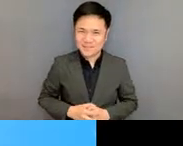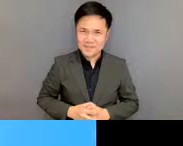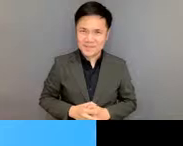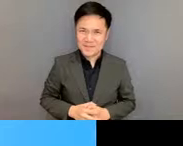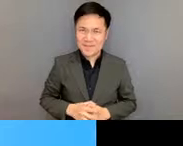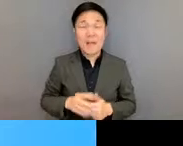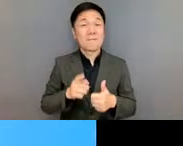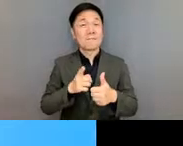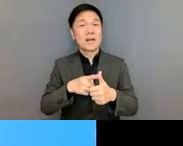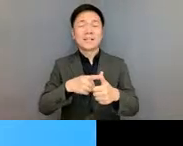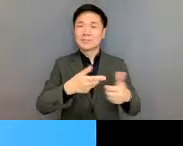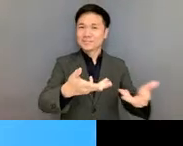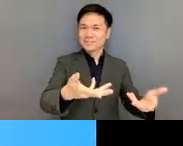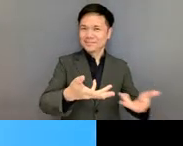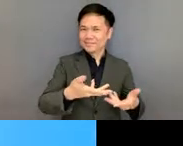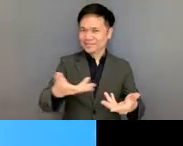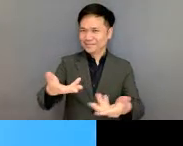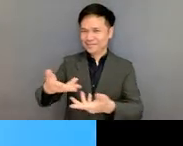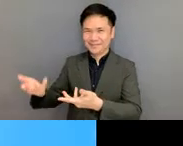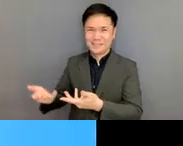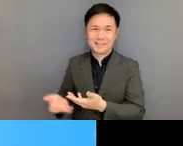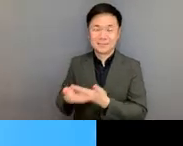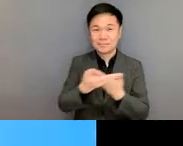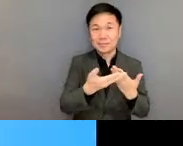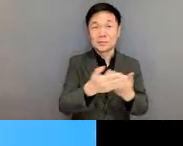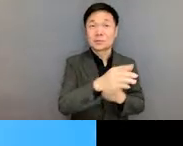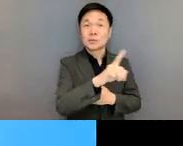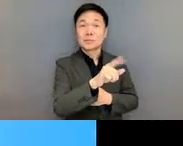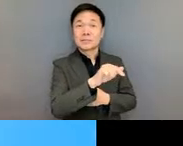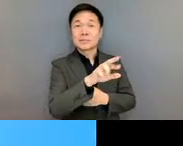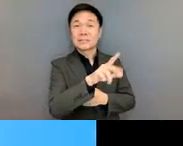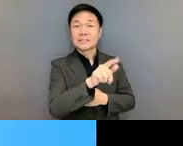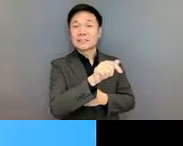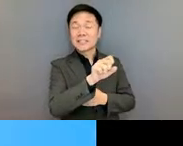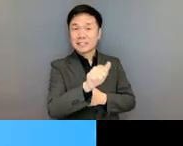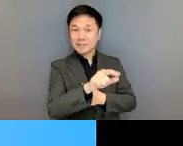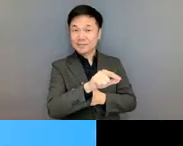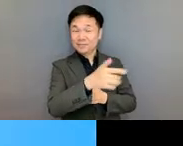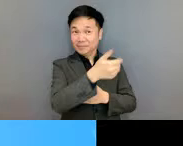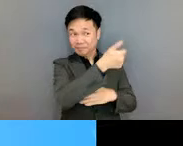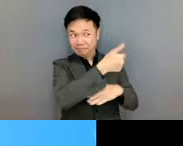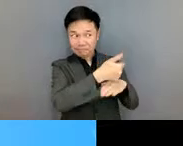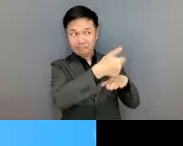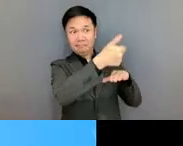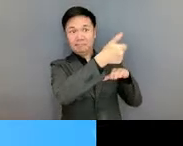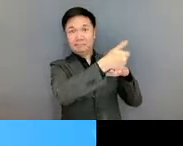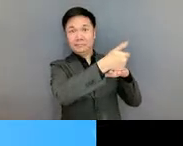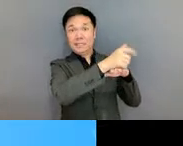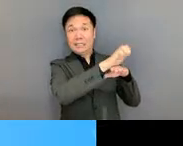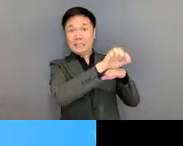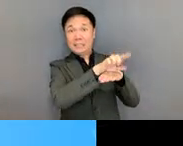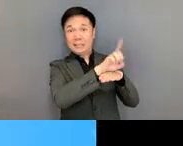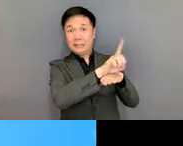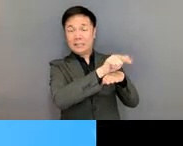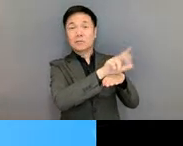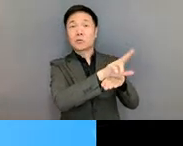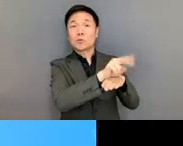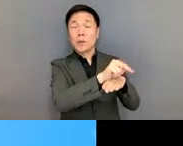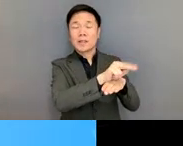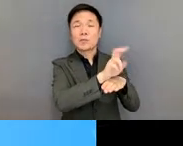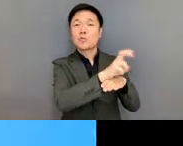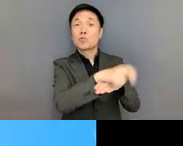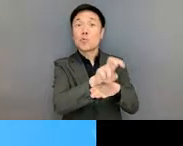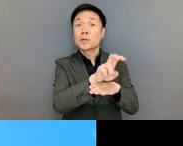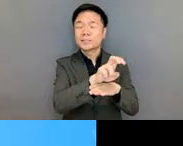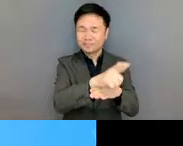the presence of Zorica Jurosevic, the Executive Director of UN Tourism, as well as